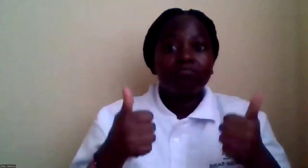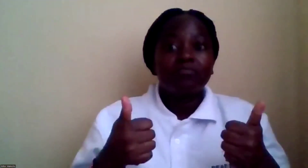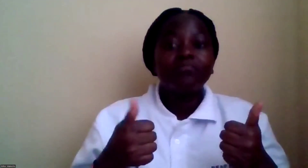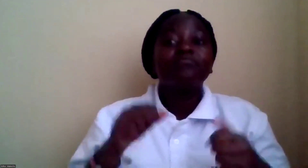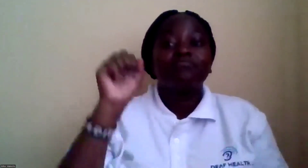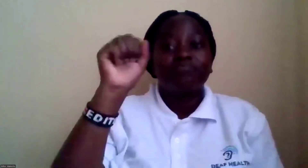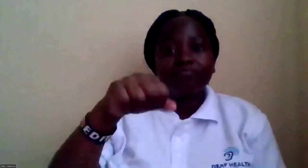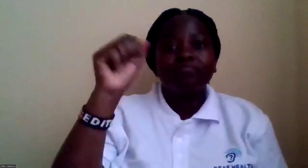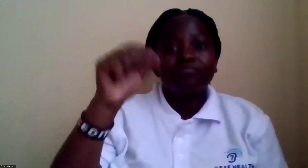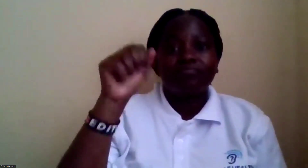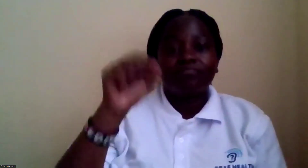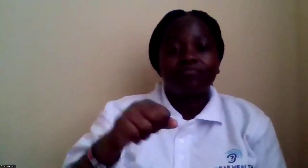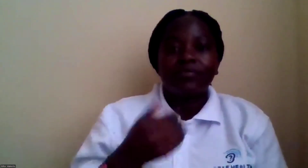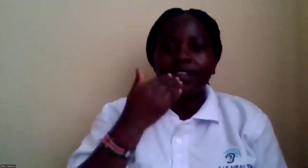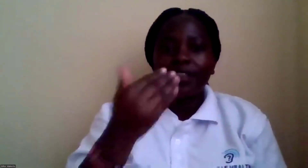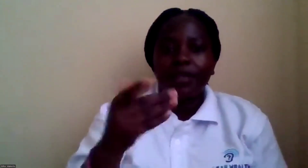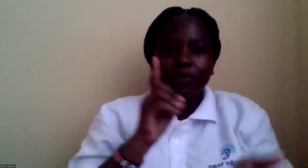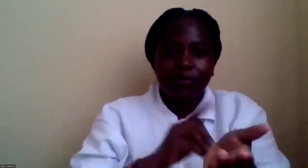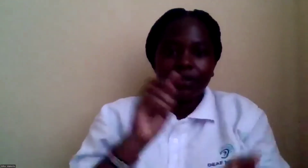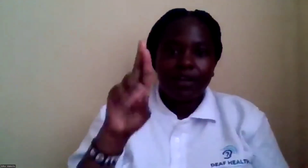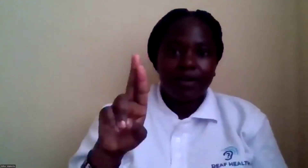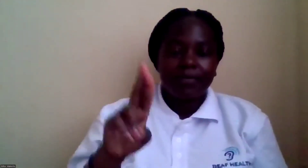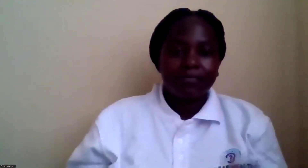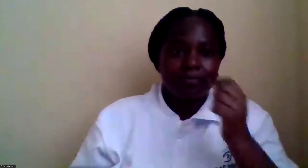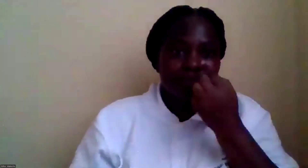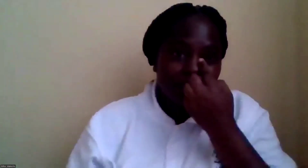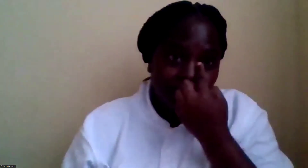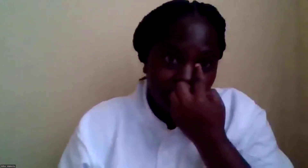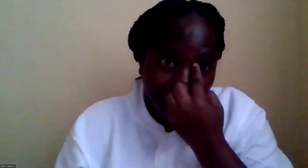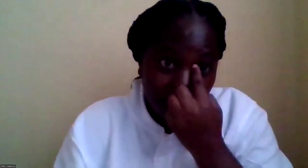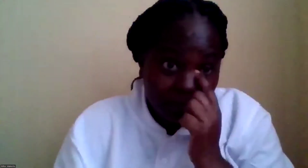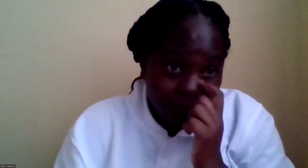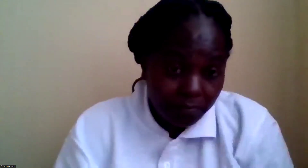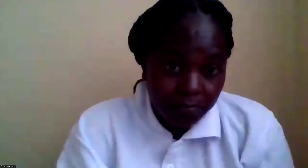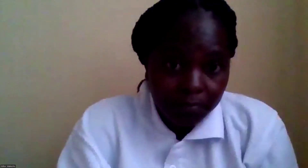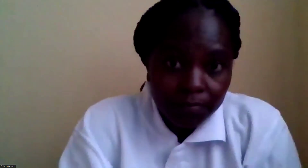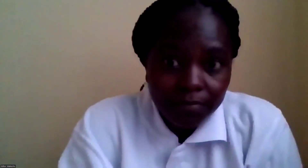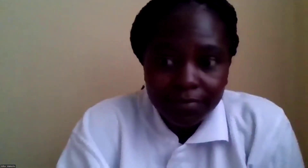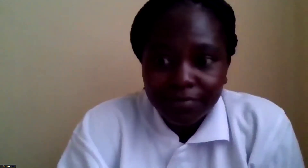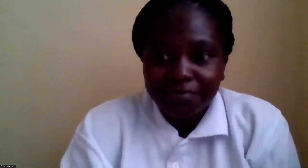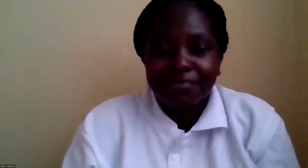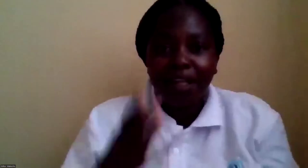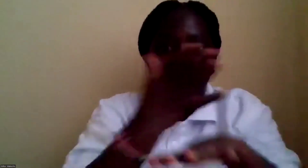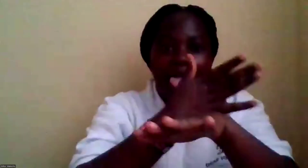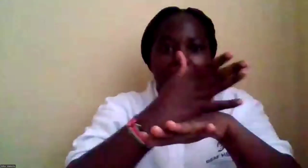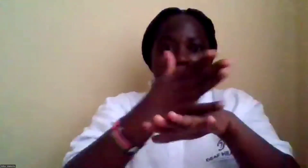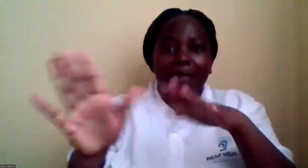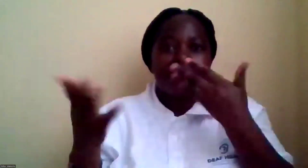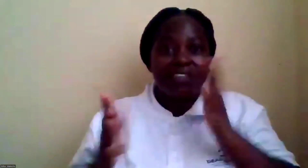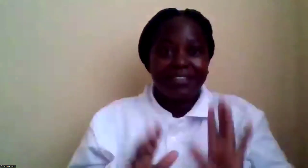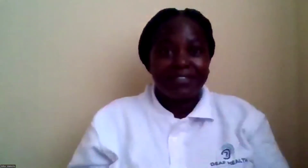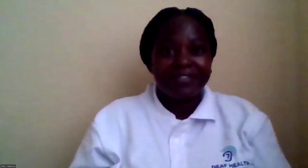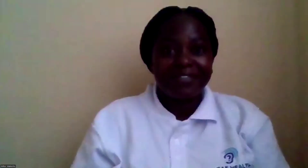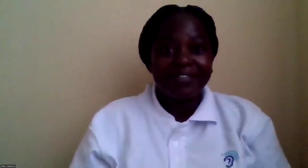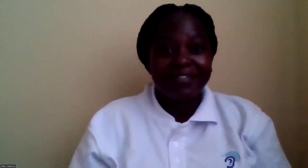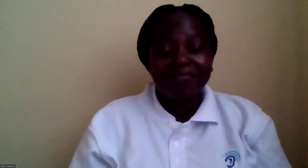Yes, it does. Thank you. All right, you're welcome. Oh, I see we are way past time. However, this has been